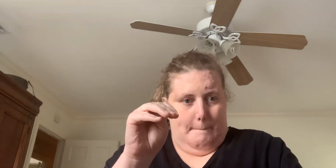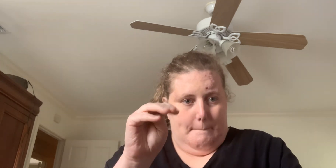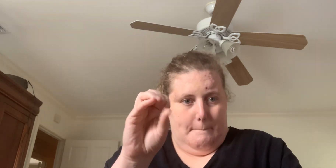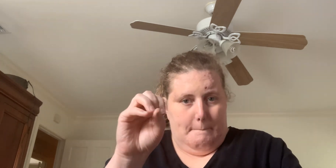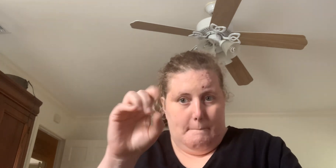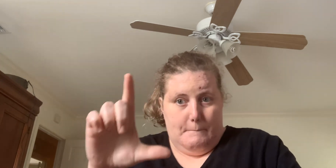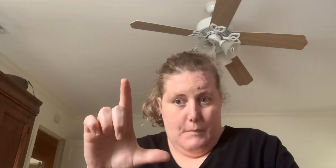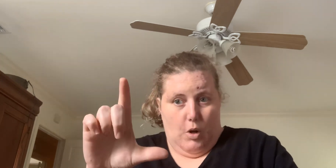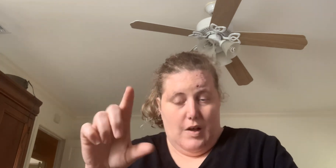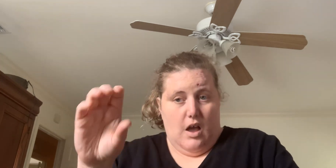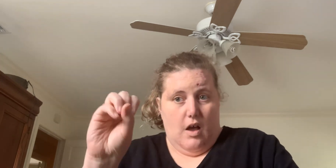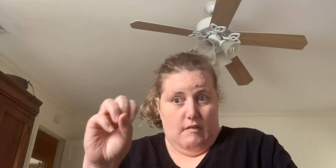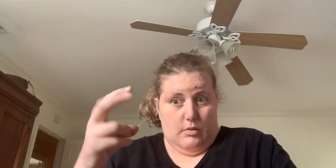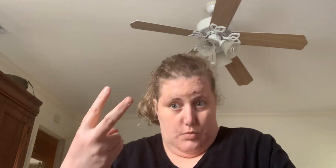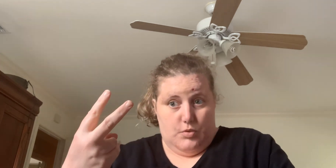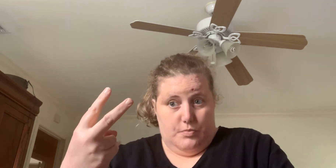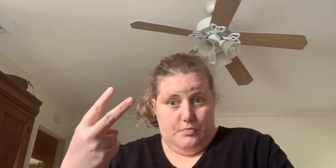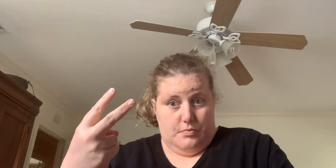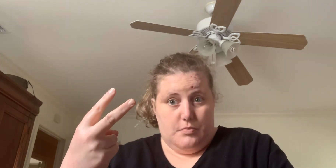And I could spell.